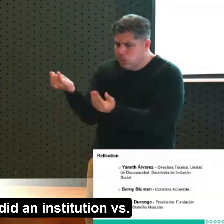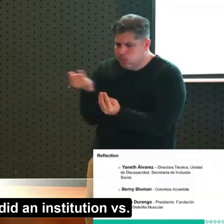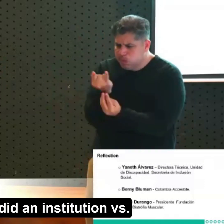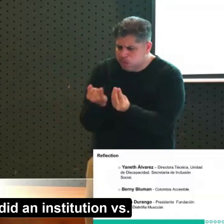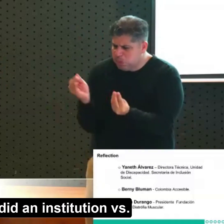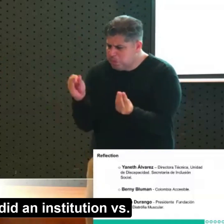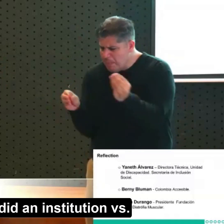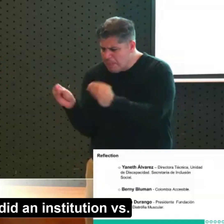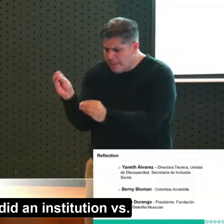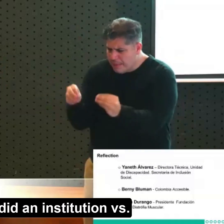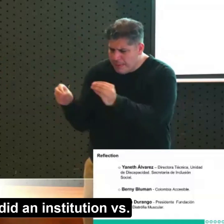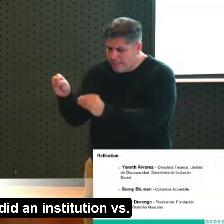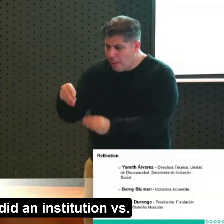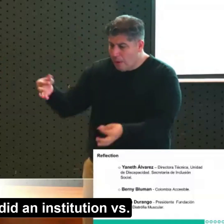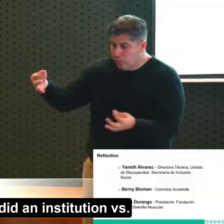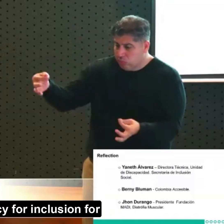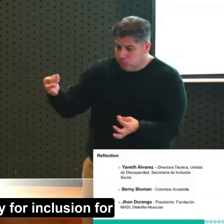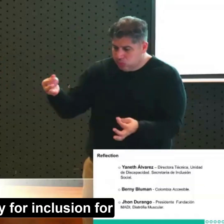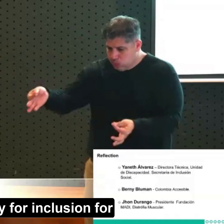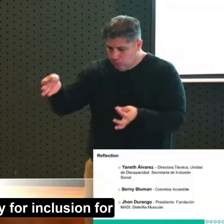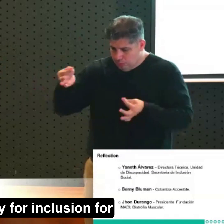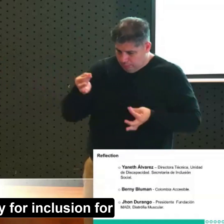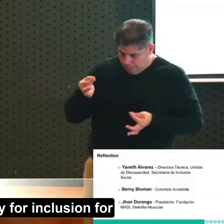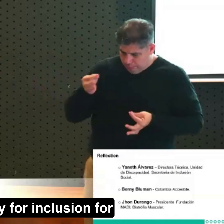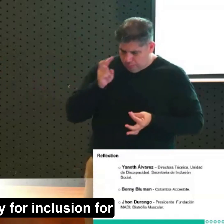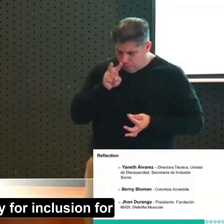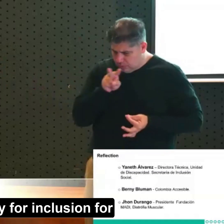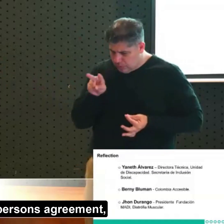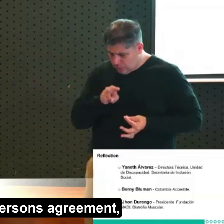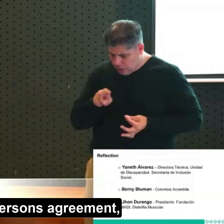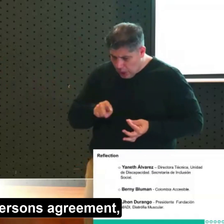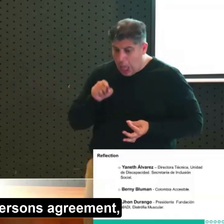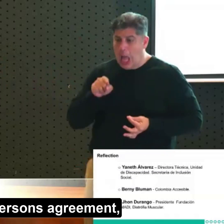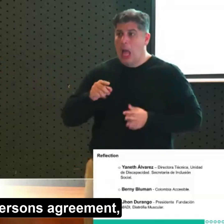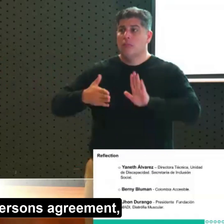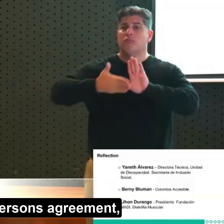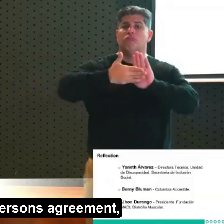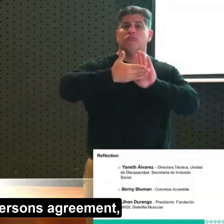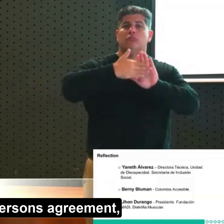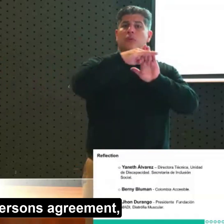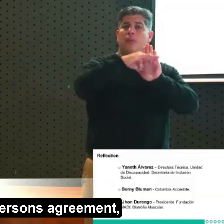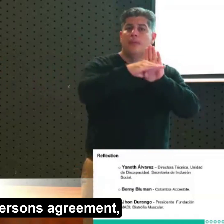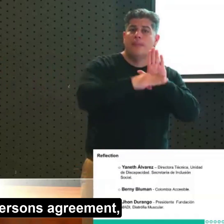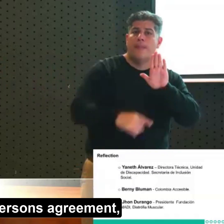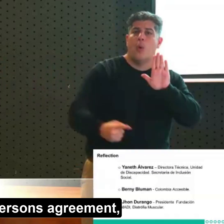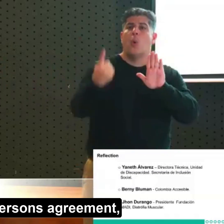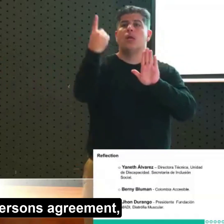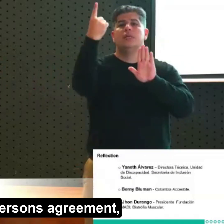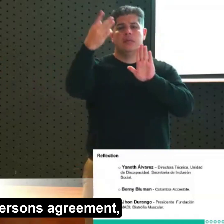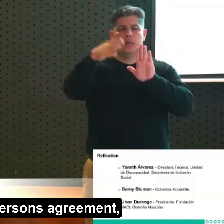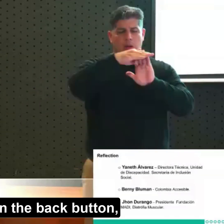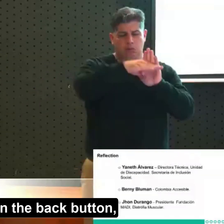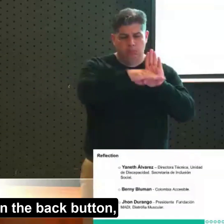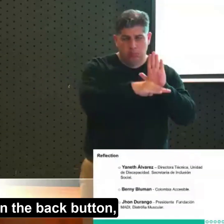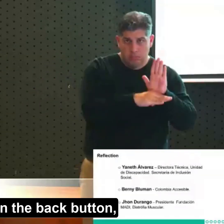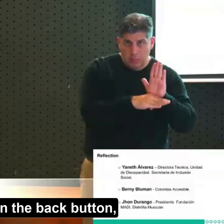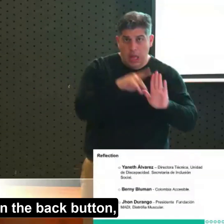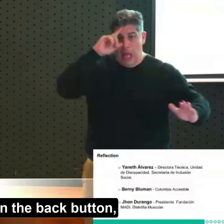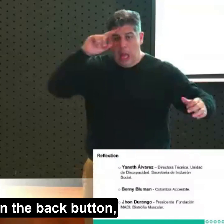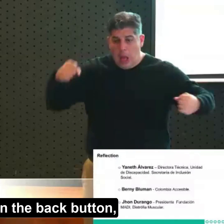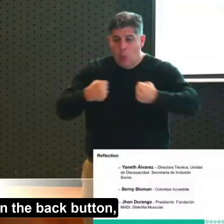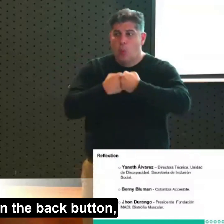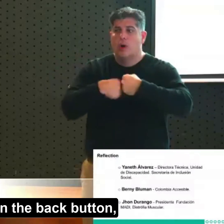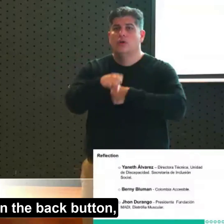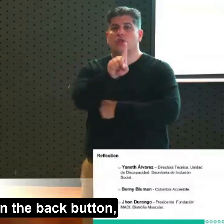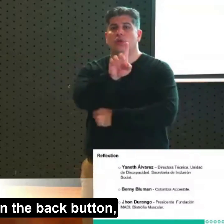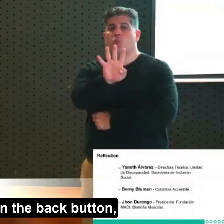and the institutions versus the policy for inclusion for disabled persons, agreement